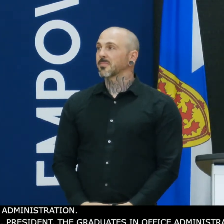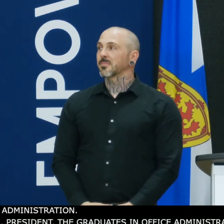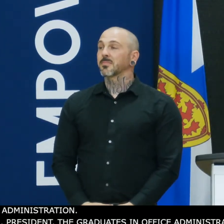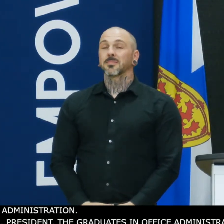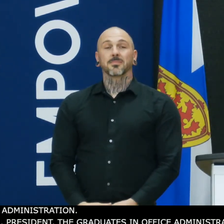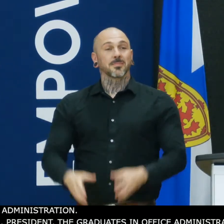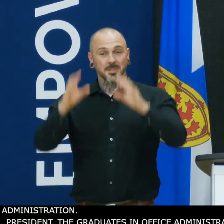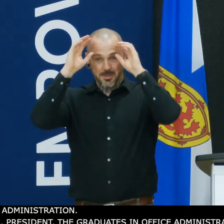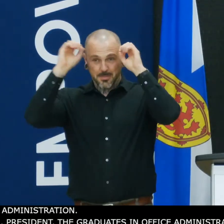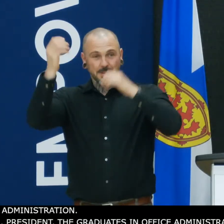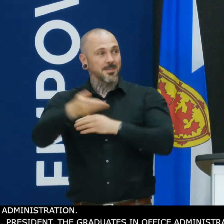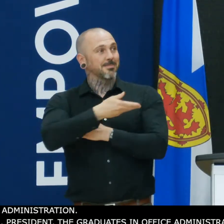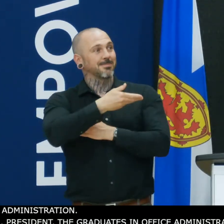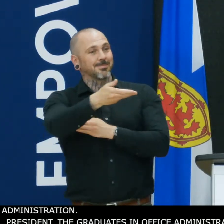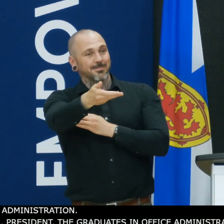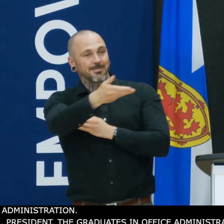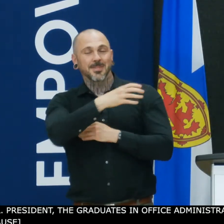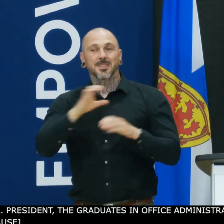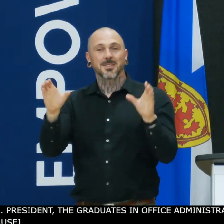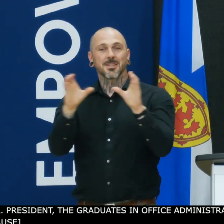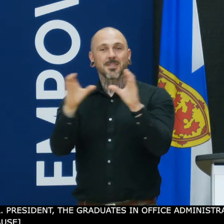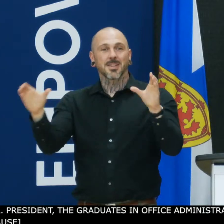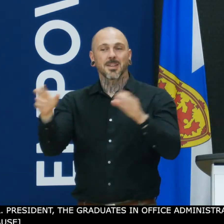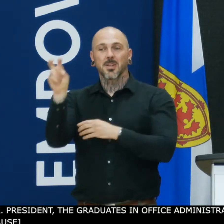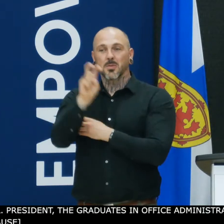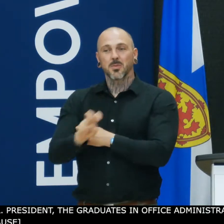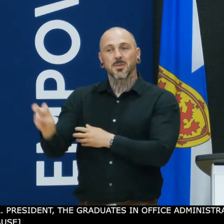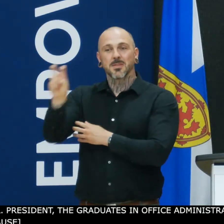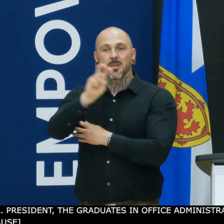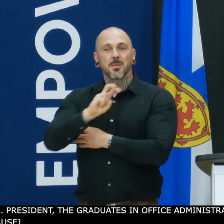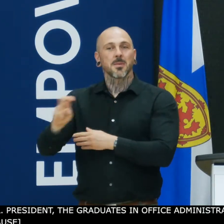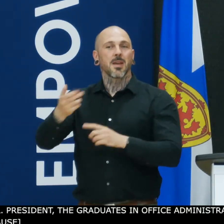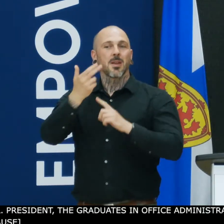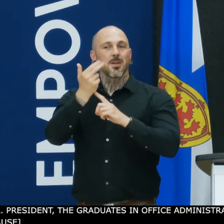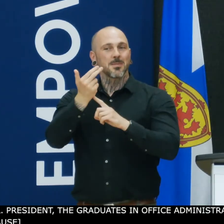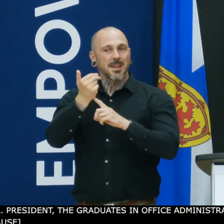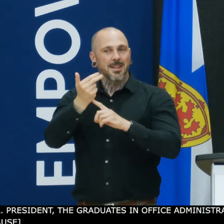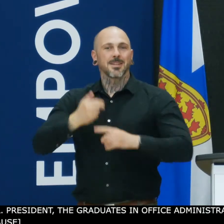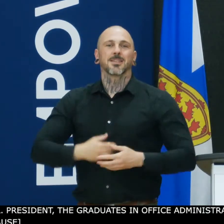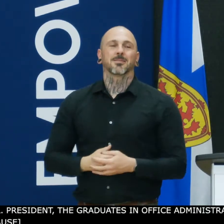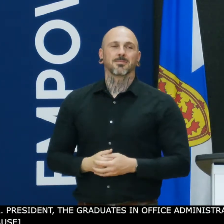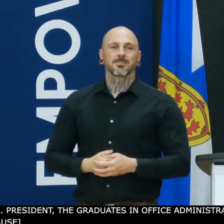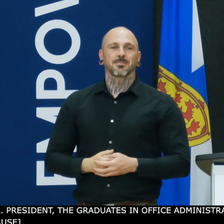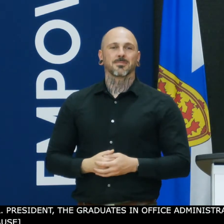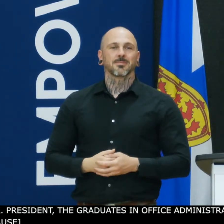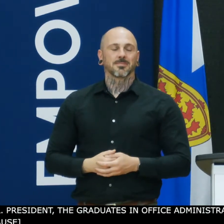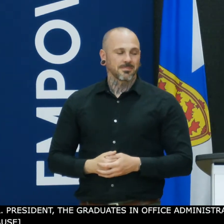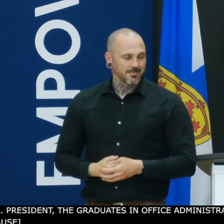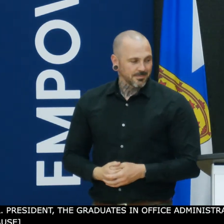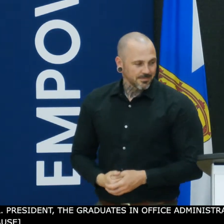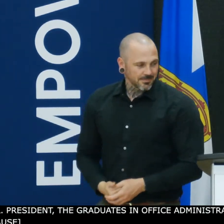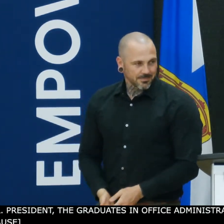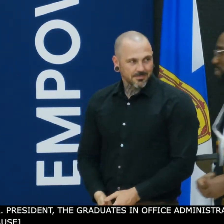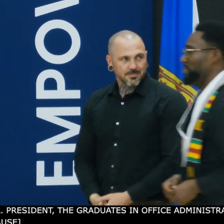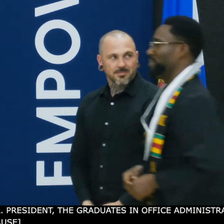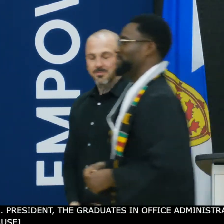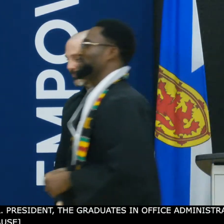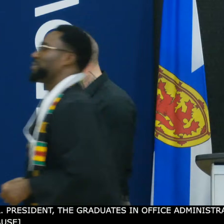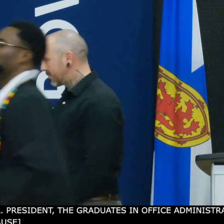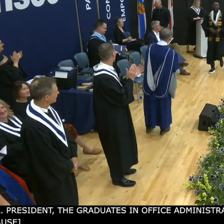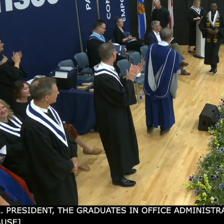Mr. President, the candidates for the certificate in tourism hospitality. Franklin Anoje.